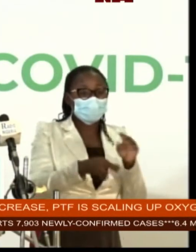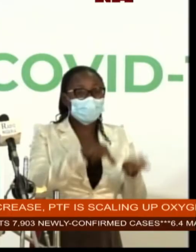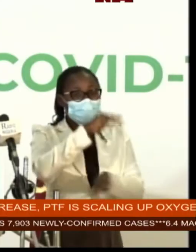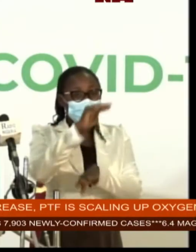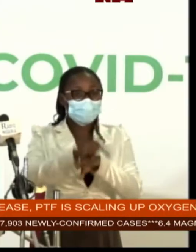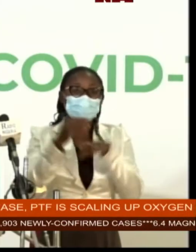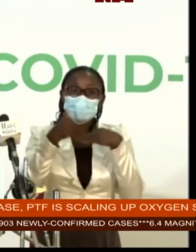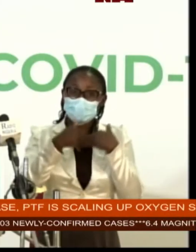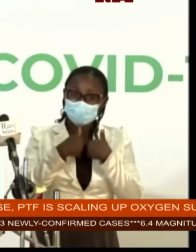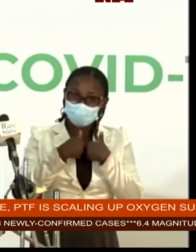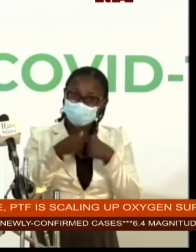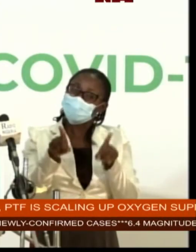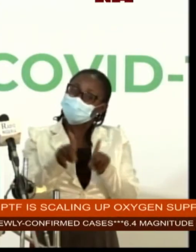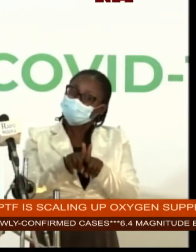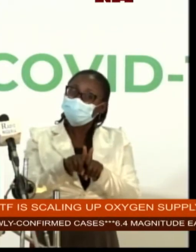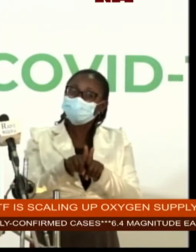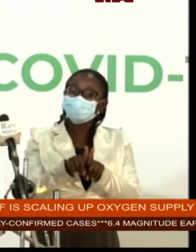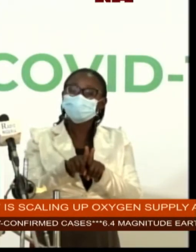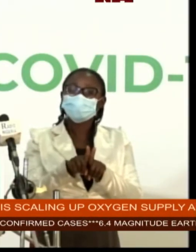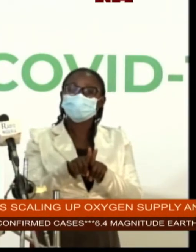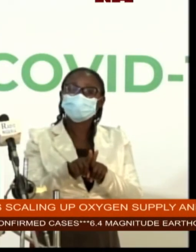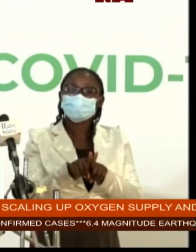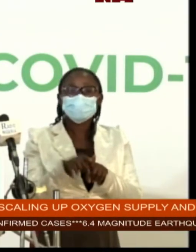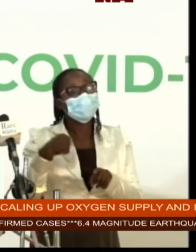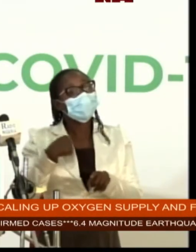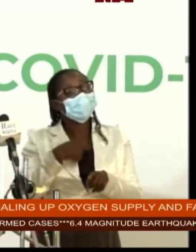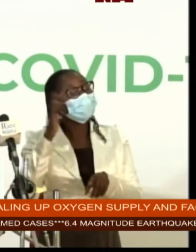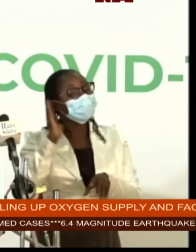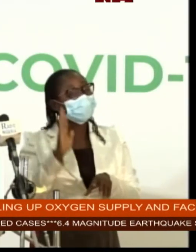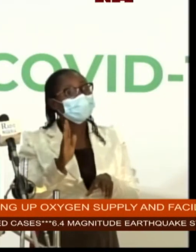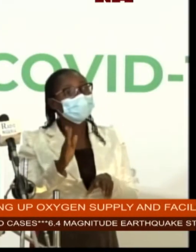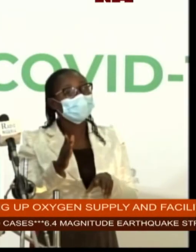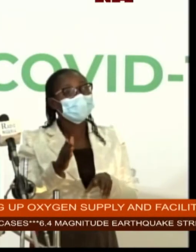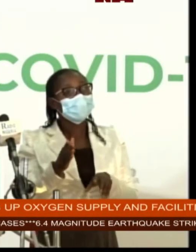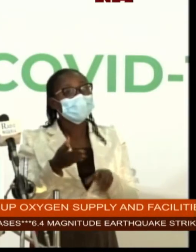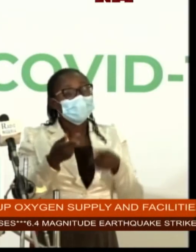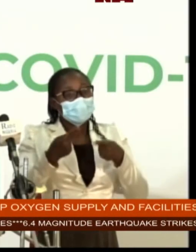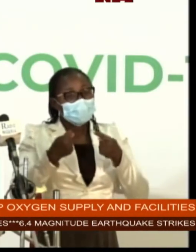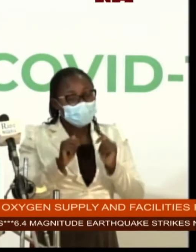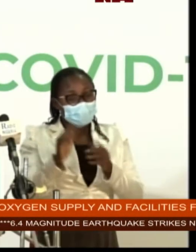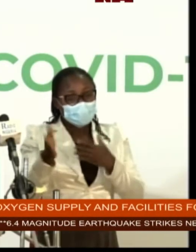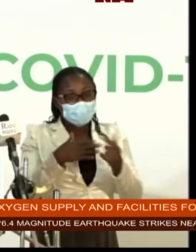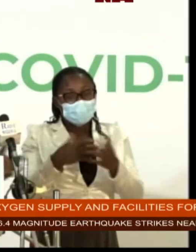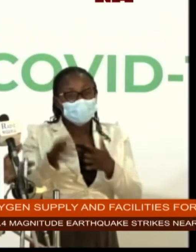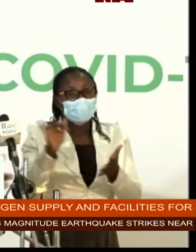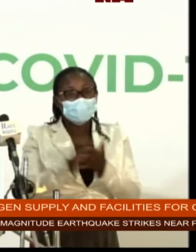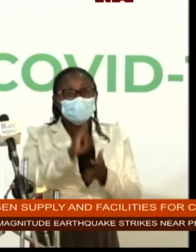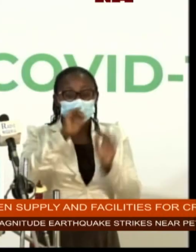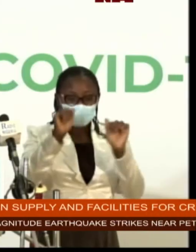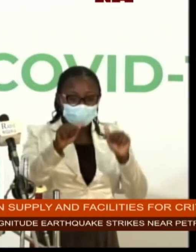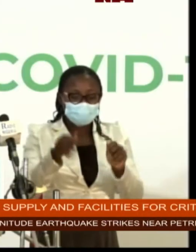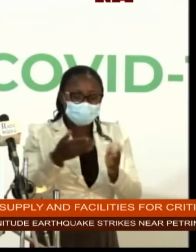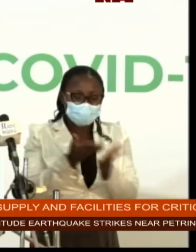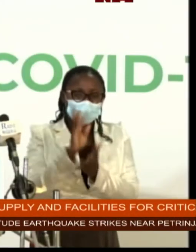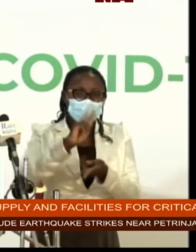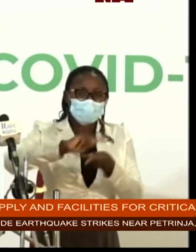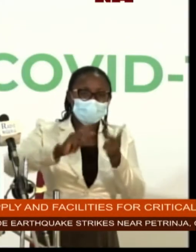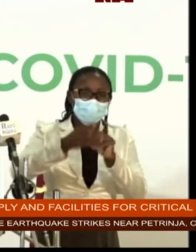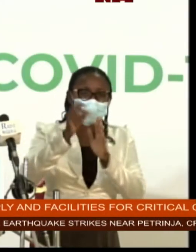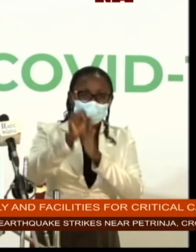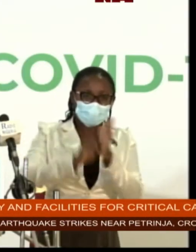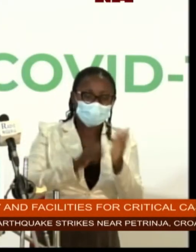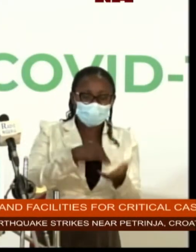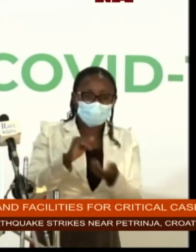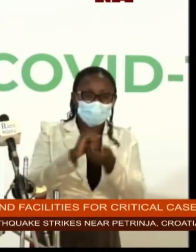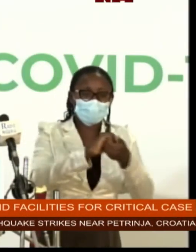have. So we'll study whatever is available through partnership